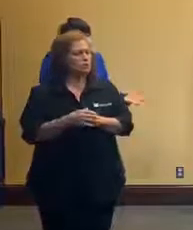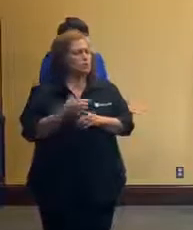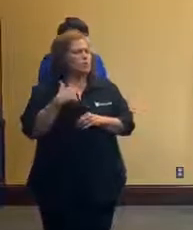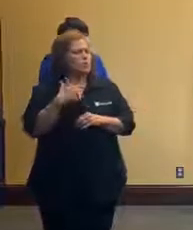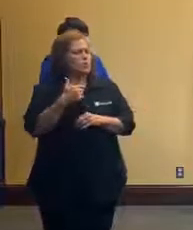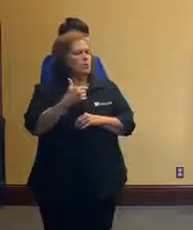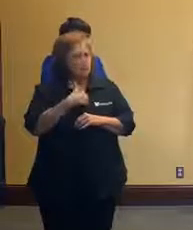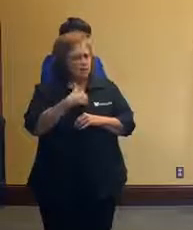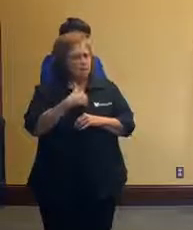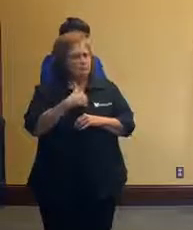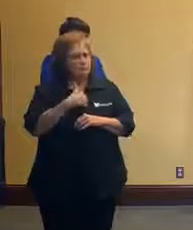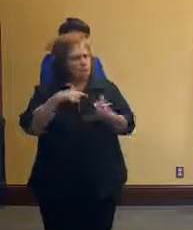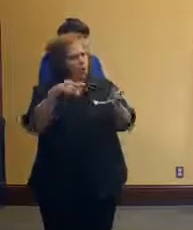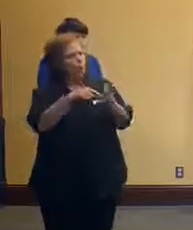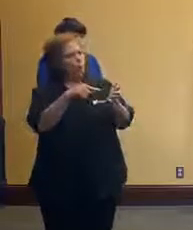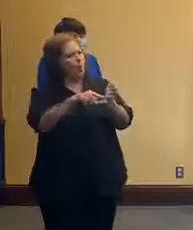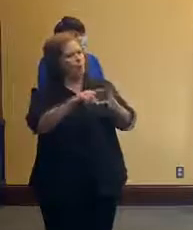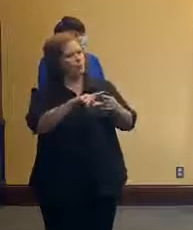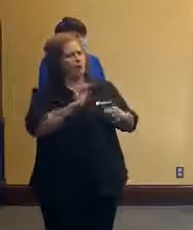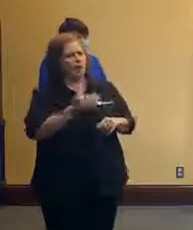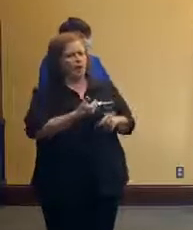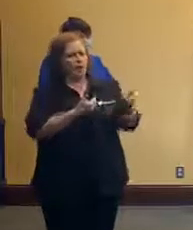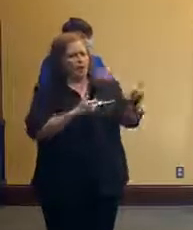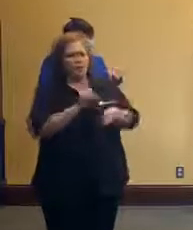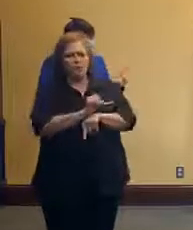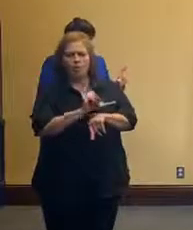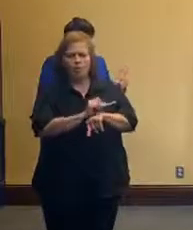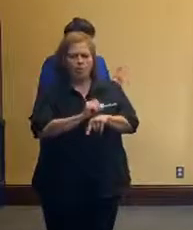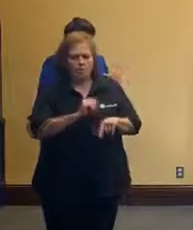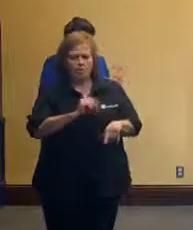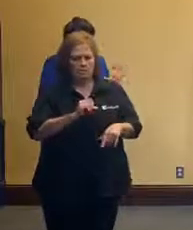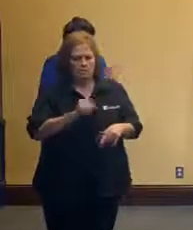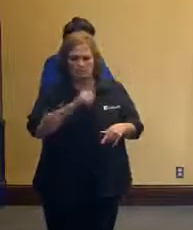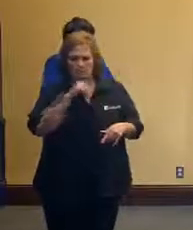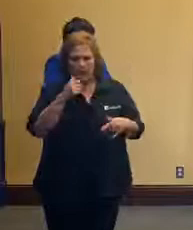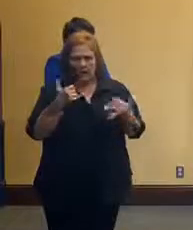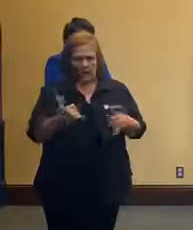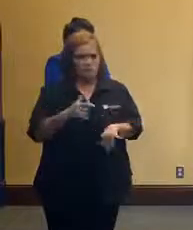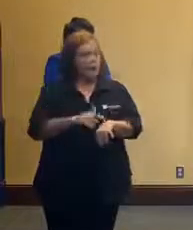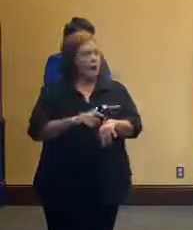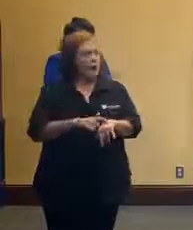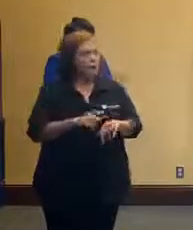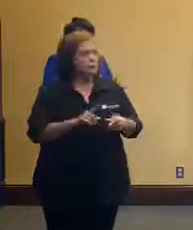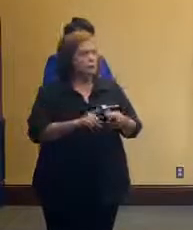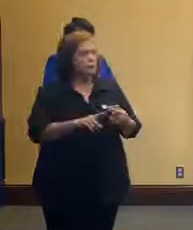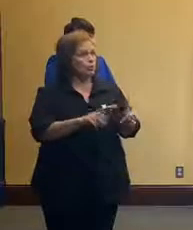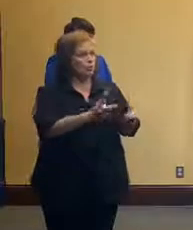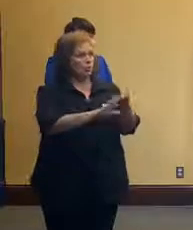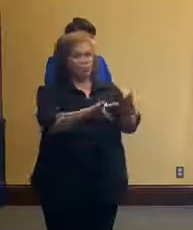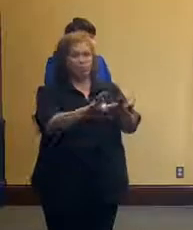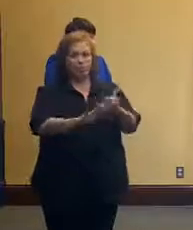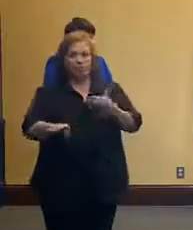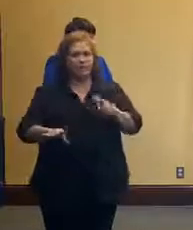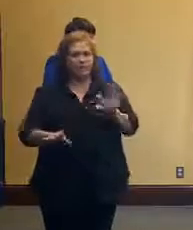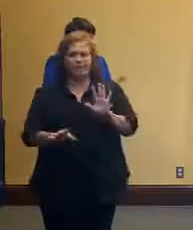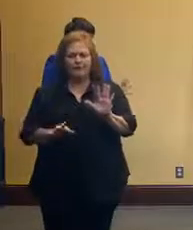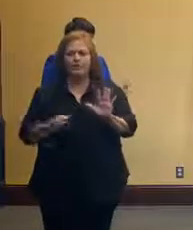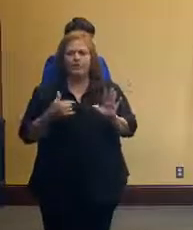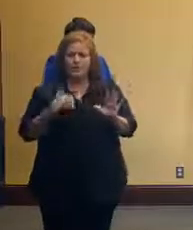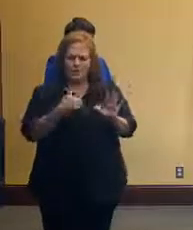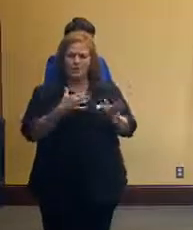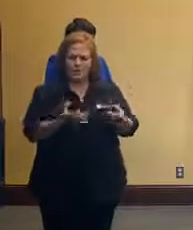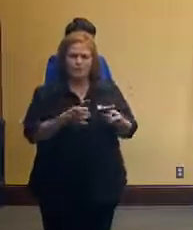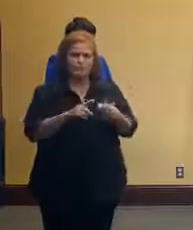to our employees as well. This is not a time to get rid of, it's a time to figure out, you know, how we can